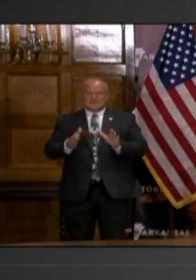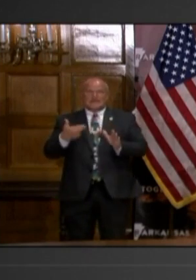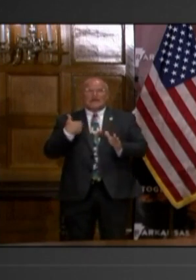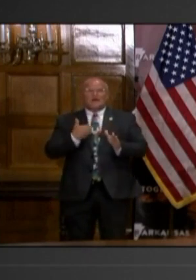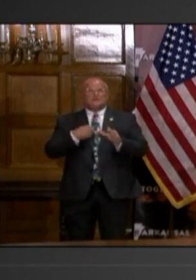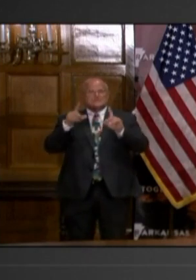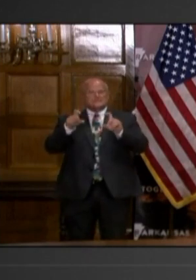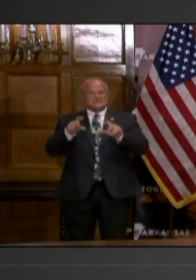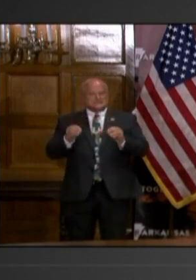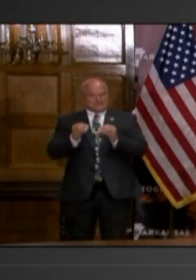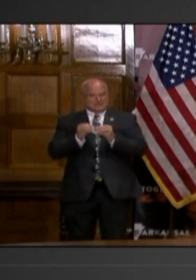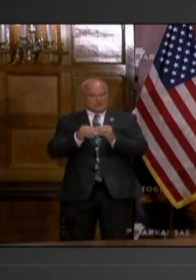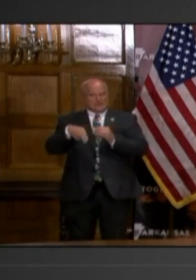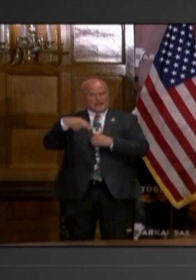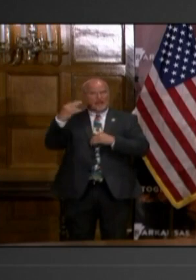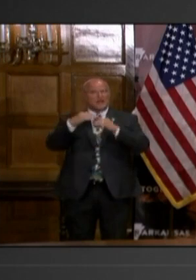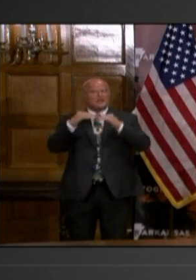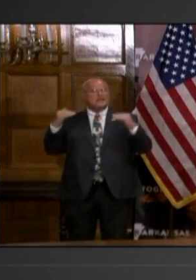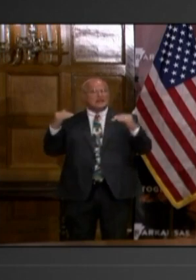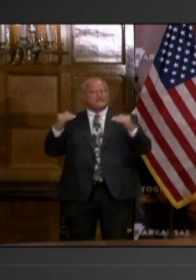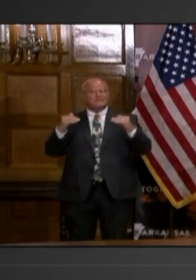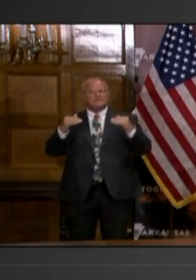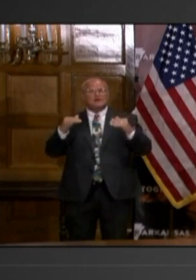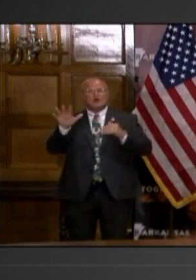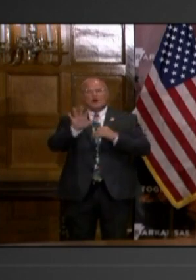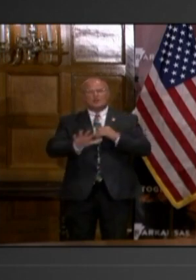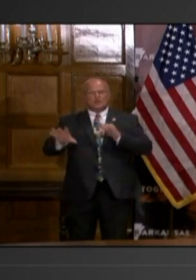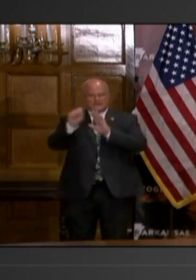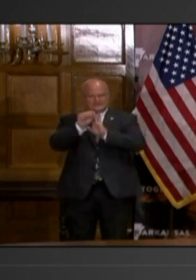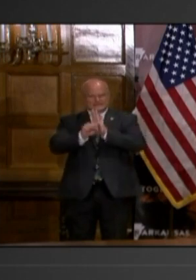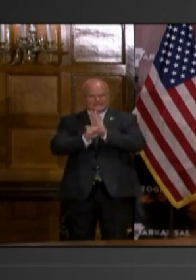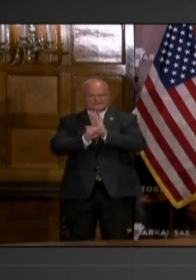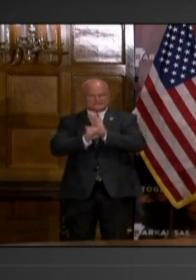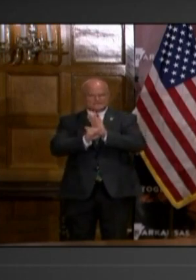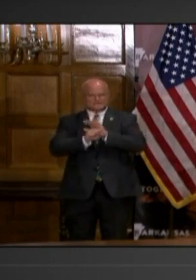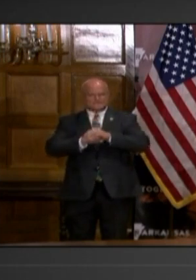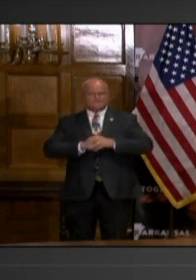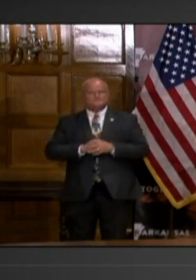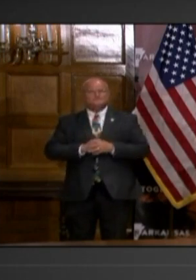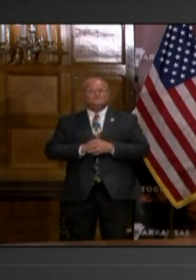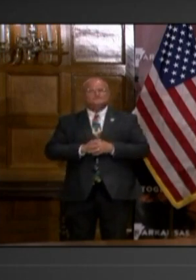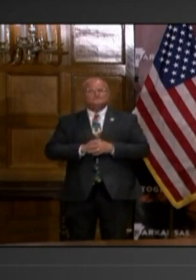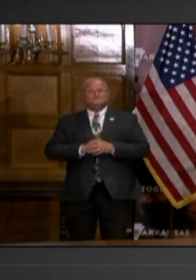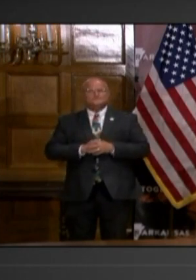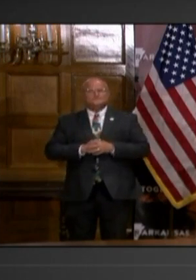be testing at that higher level across the state. And